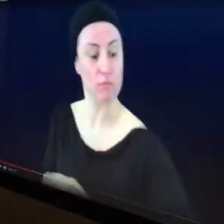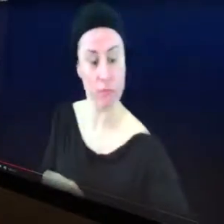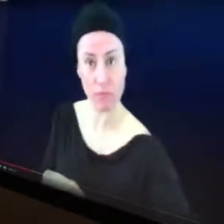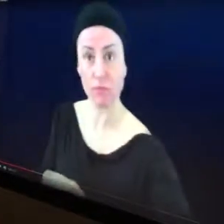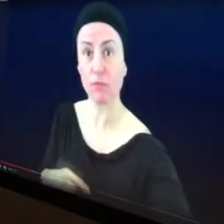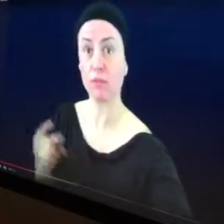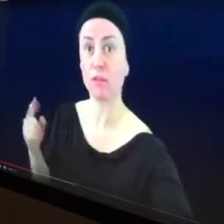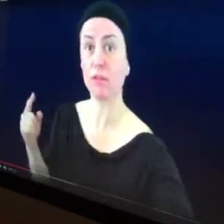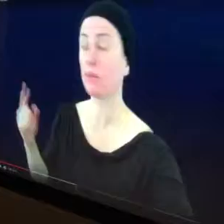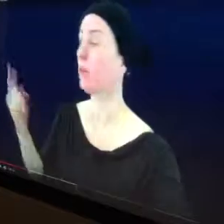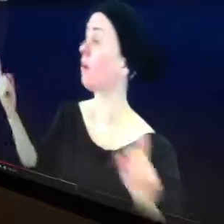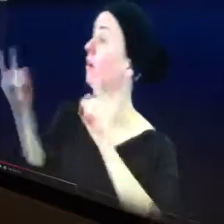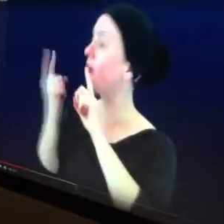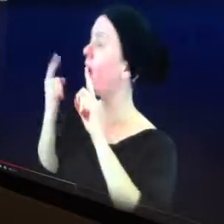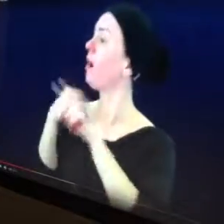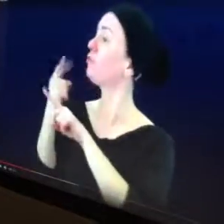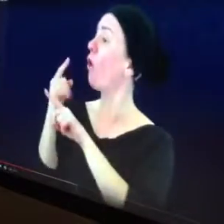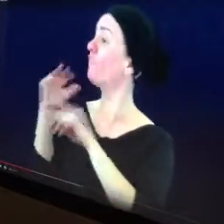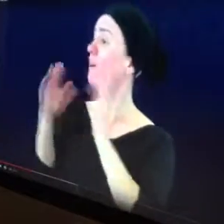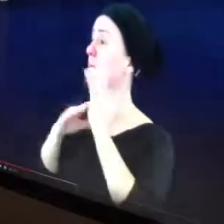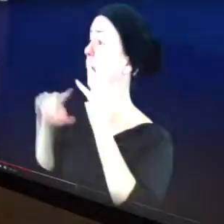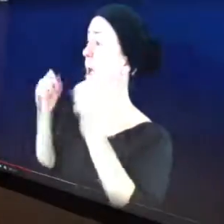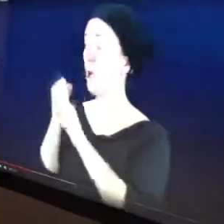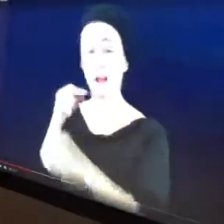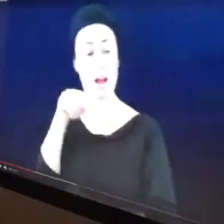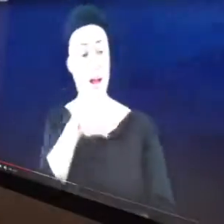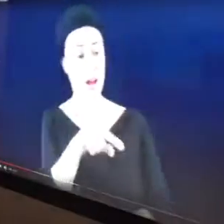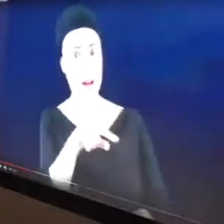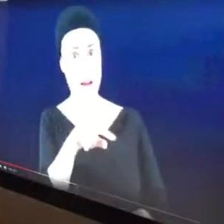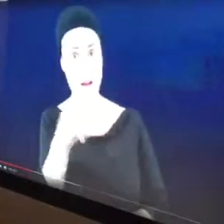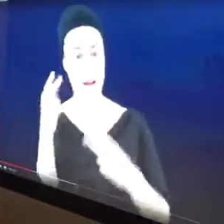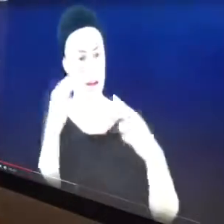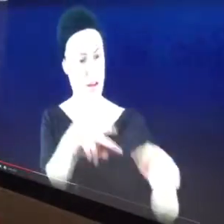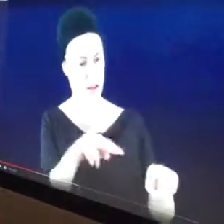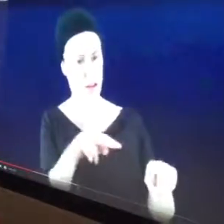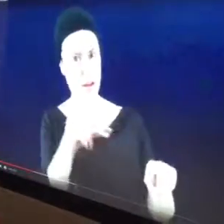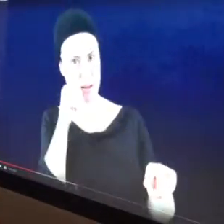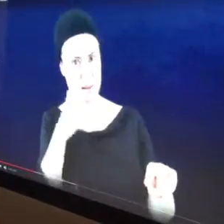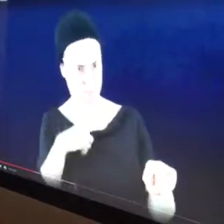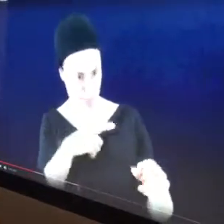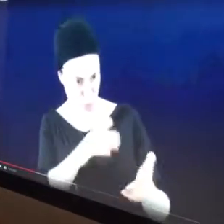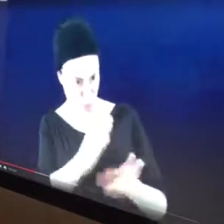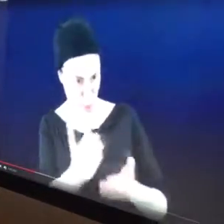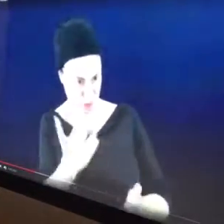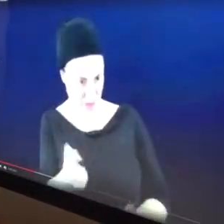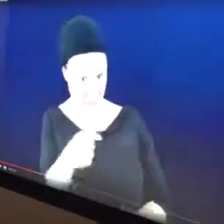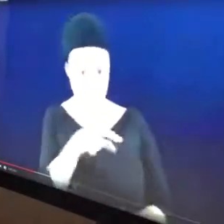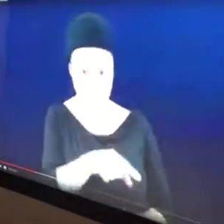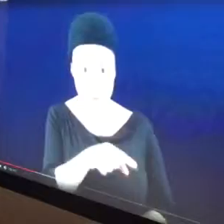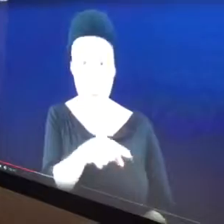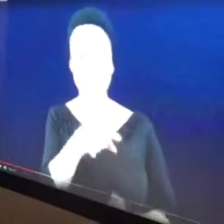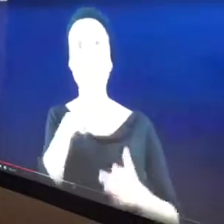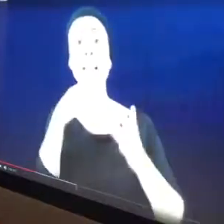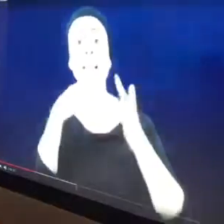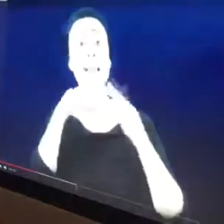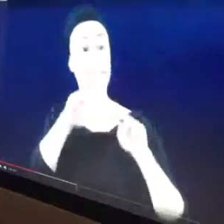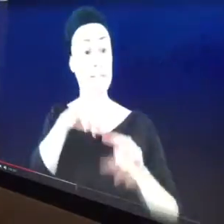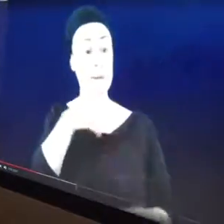me. If I'm talking to another person about the mug and I want to refer to it, I can point to it, we both can look at it because it actually exists